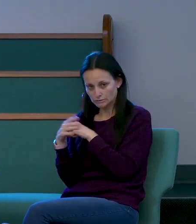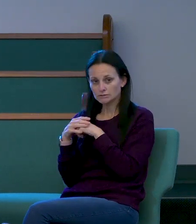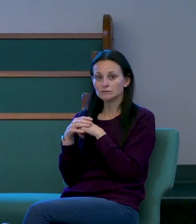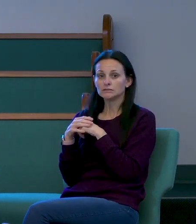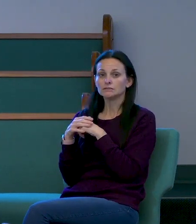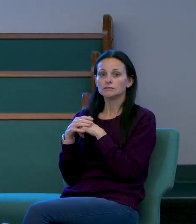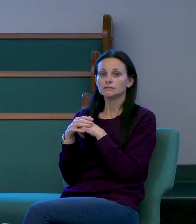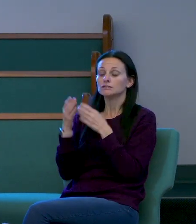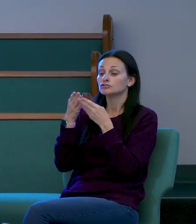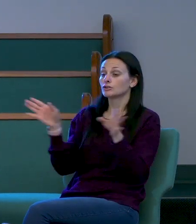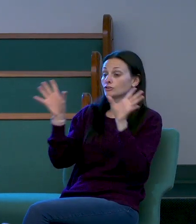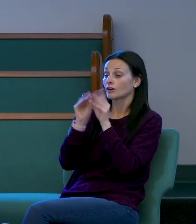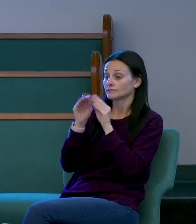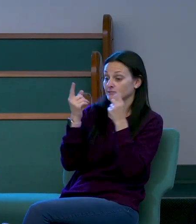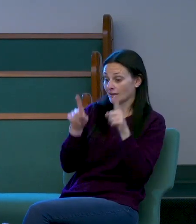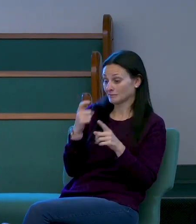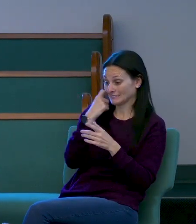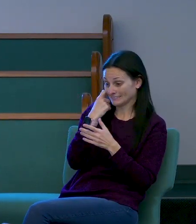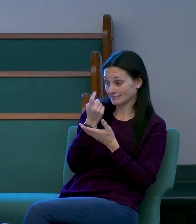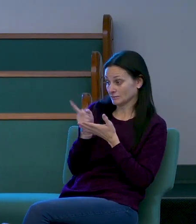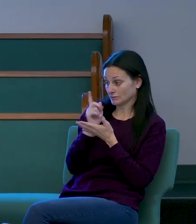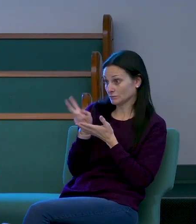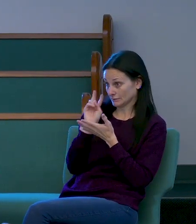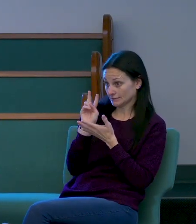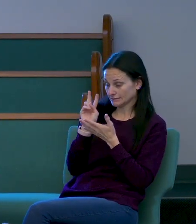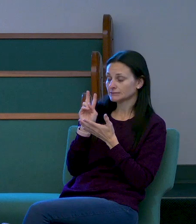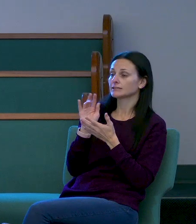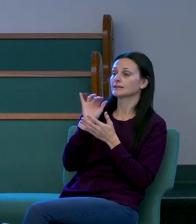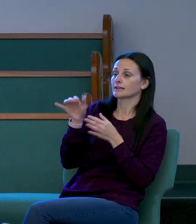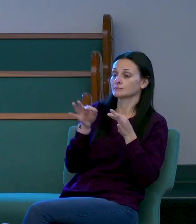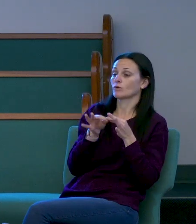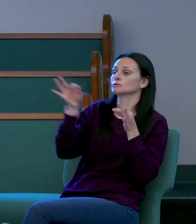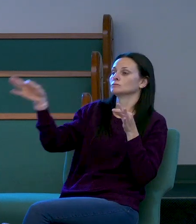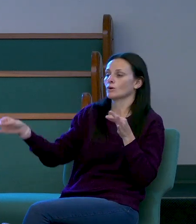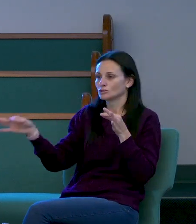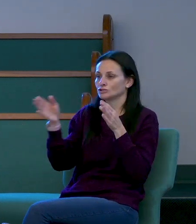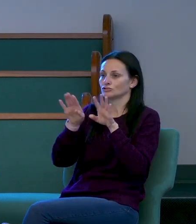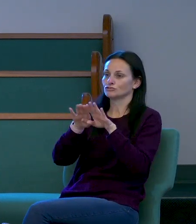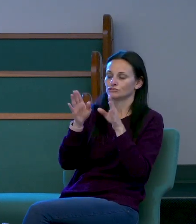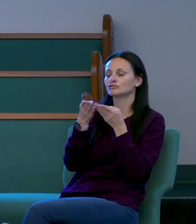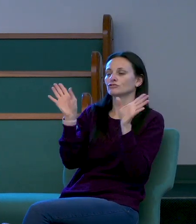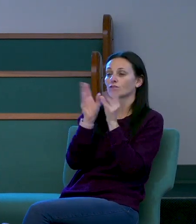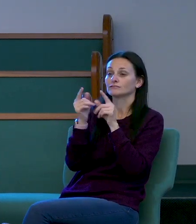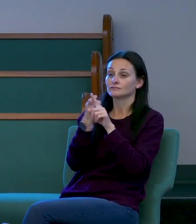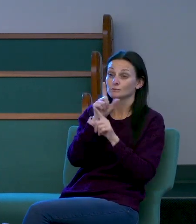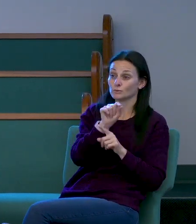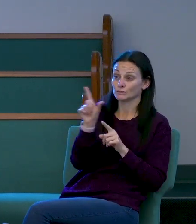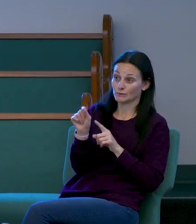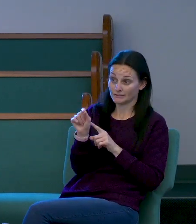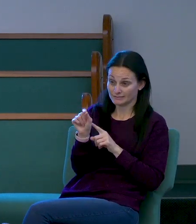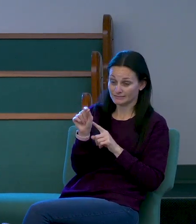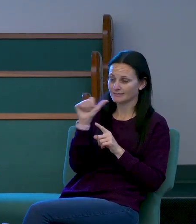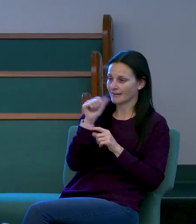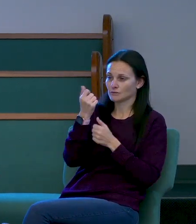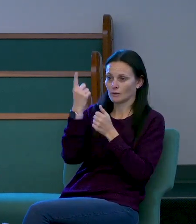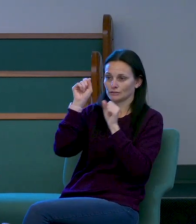The general conference that happened this last 2 weeks was the postponed general conference from 2020. Because not everybody